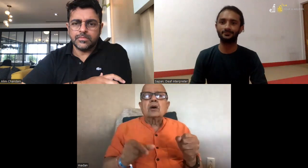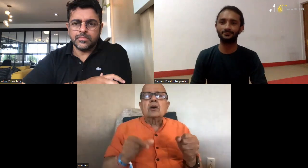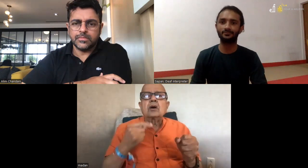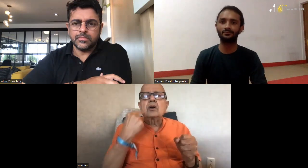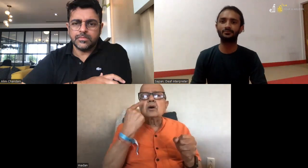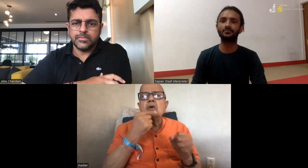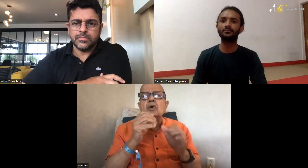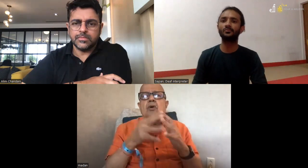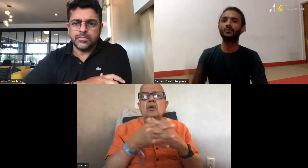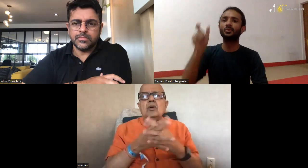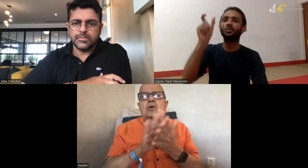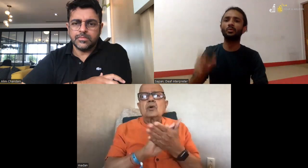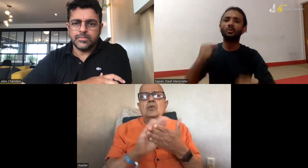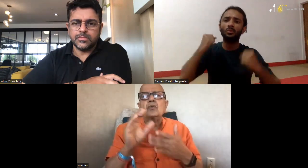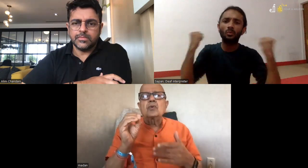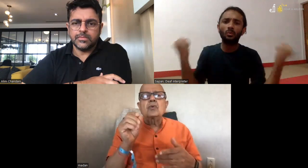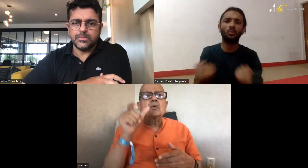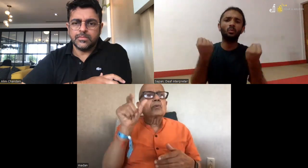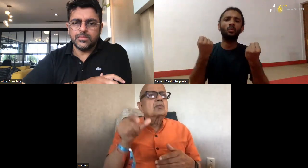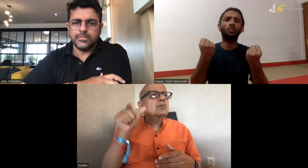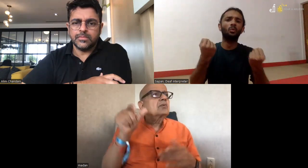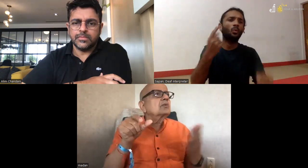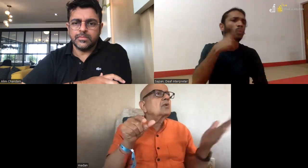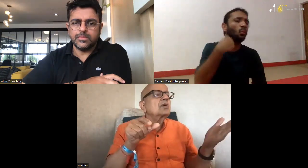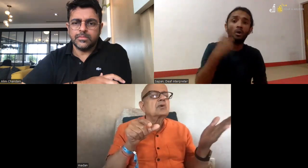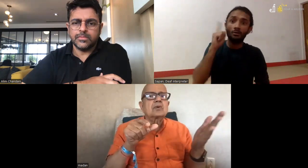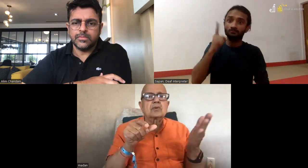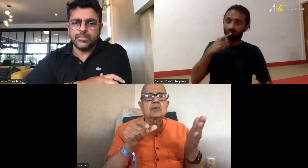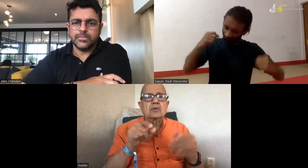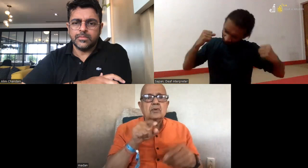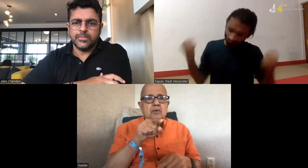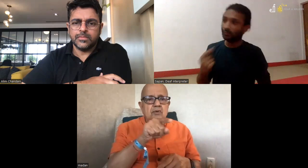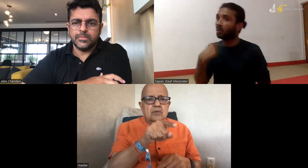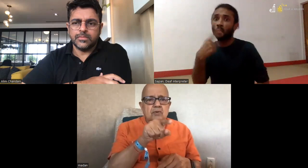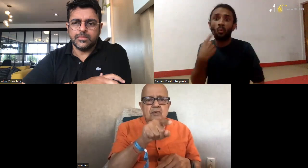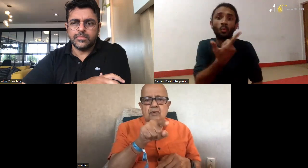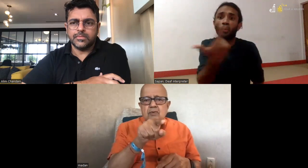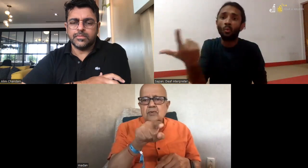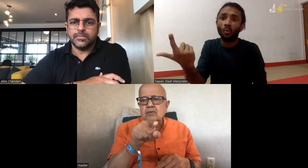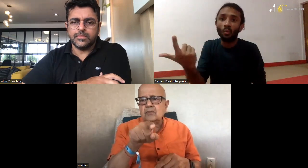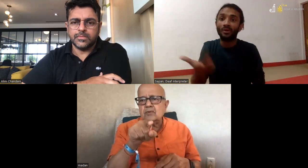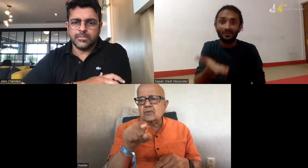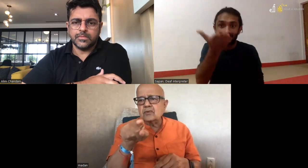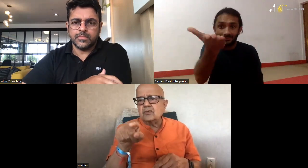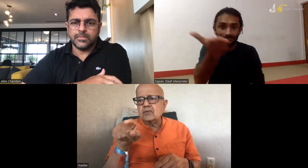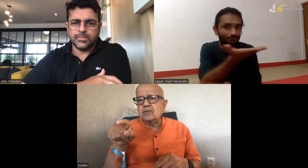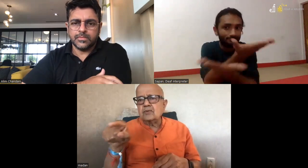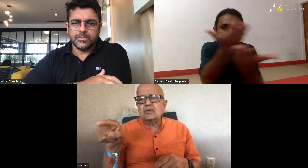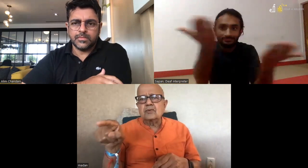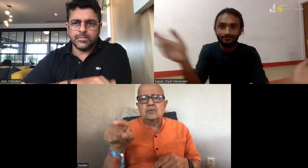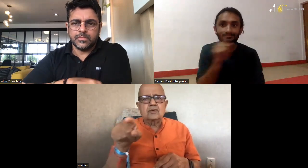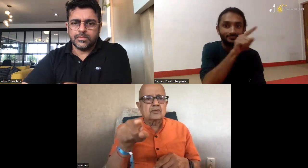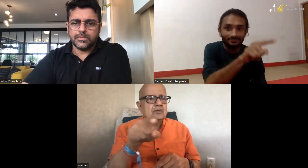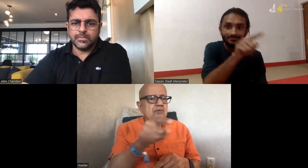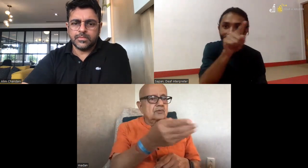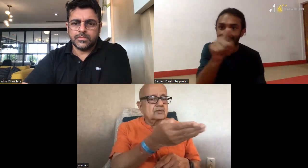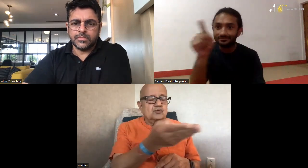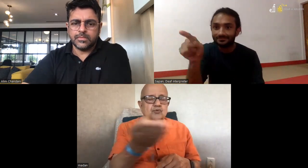medical courses, then there are different ITI courses that are there in India.